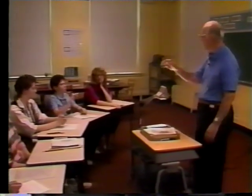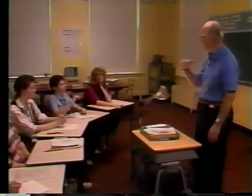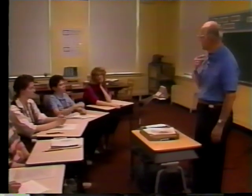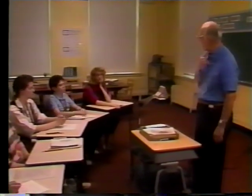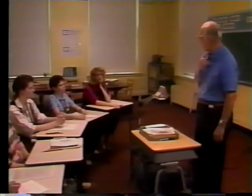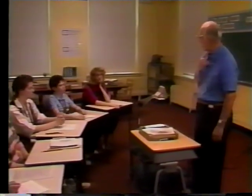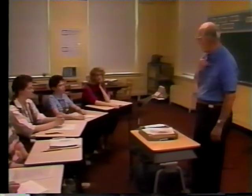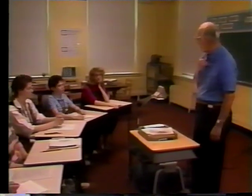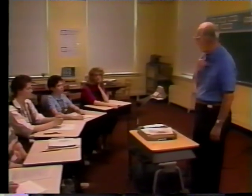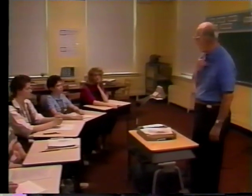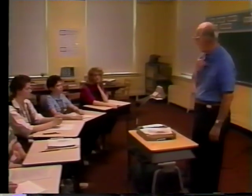Say k.